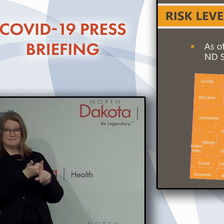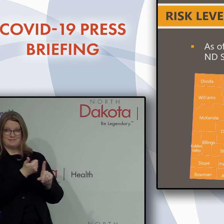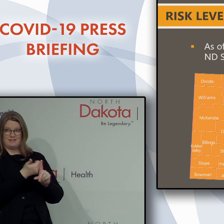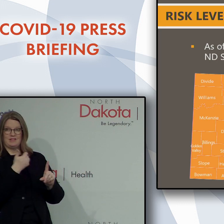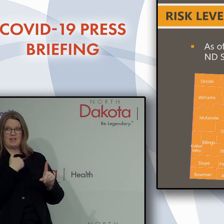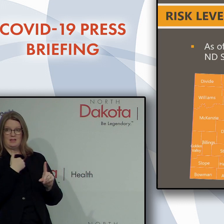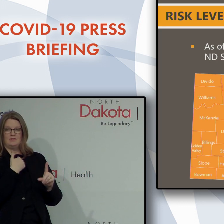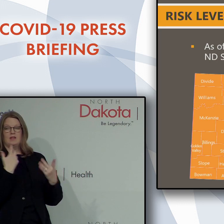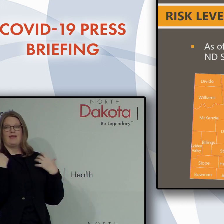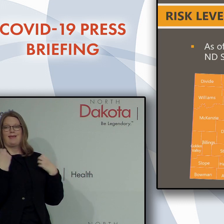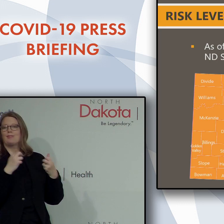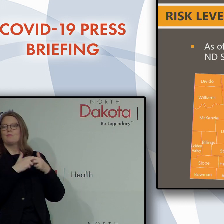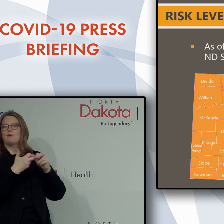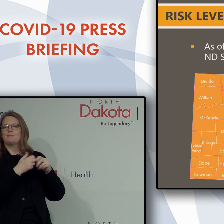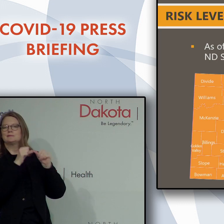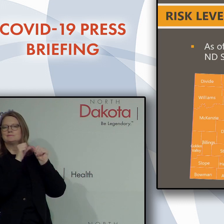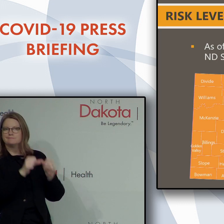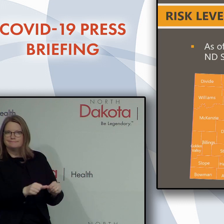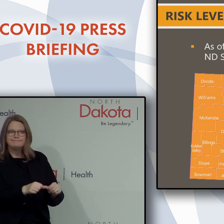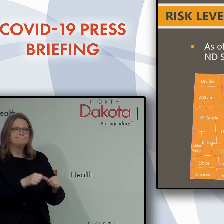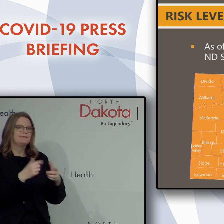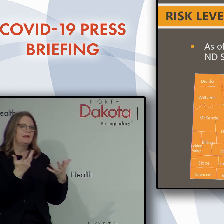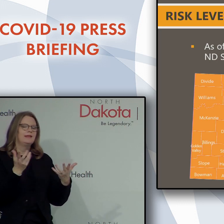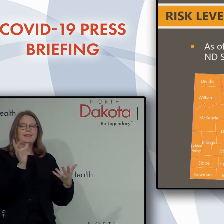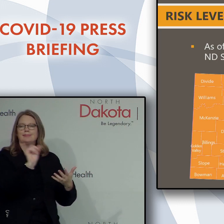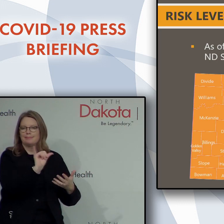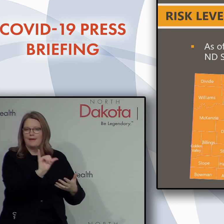underlying health conditions, whether that be